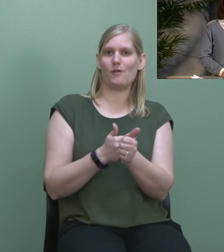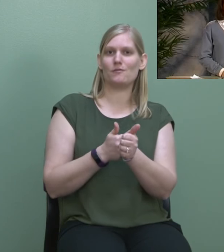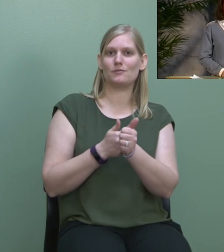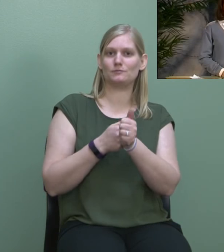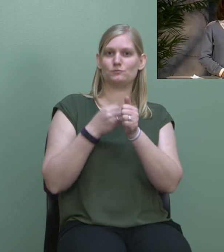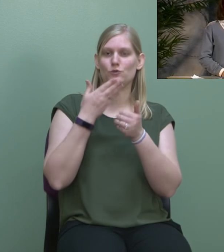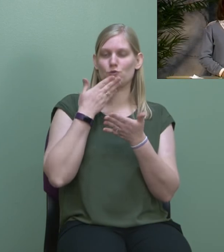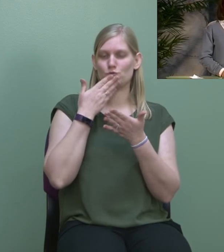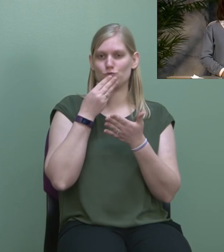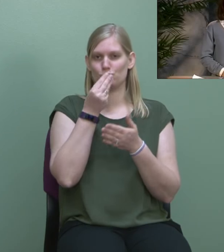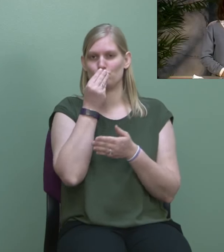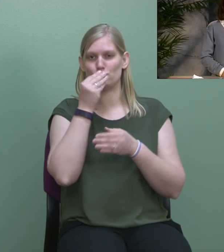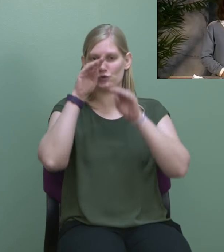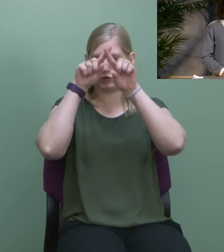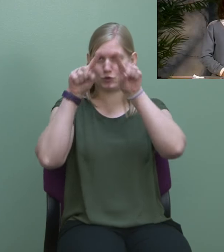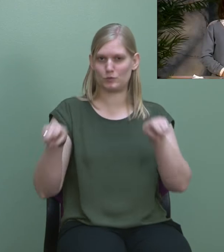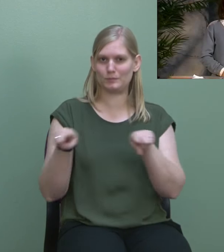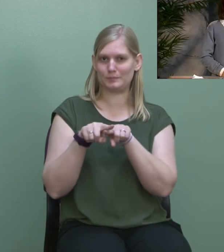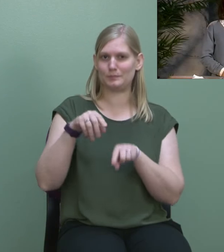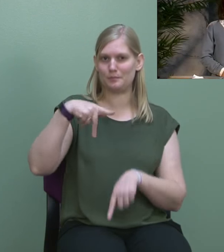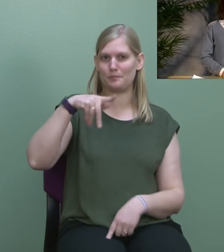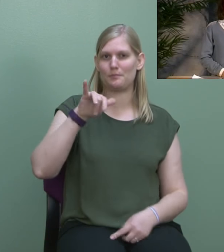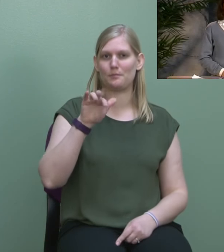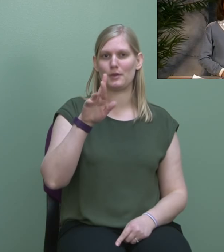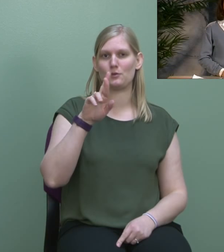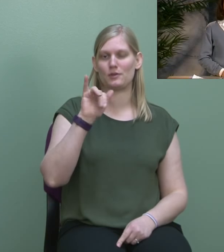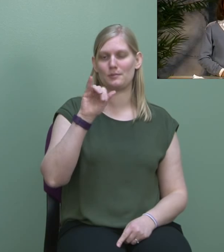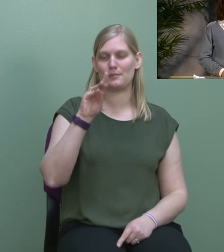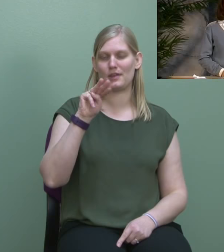This is a new guideline that